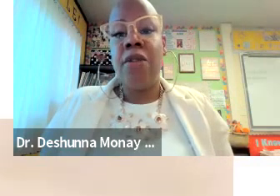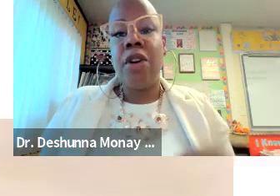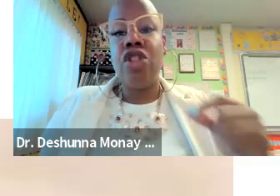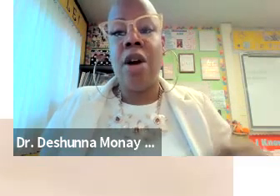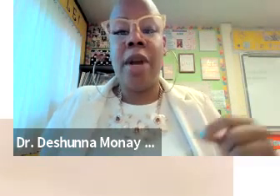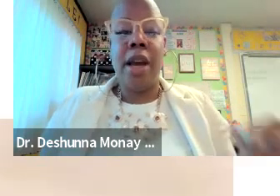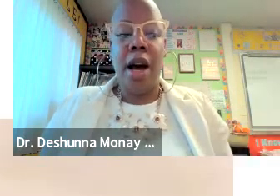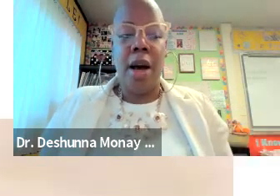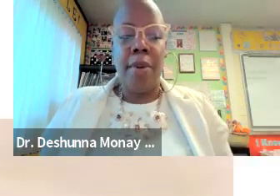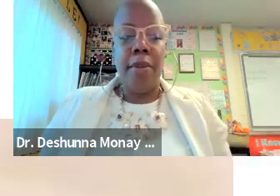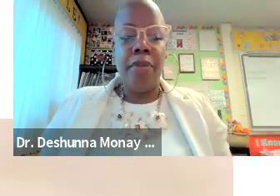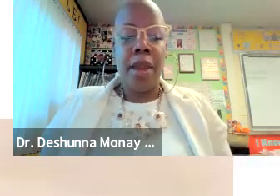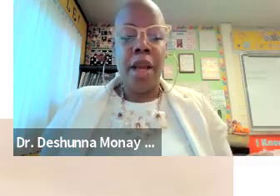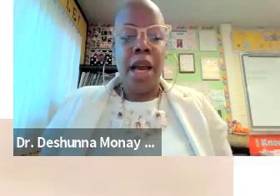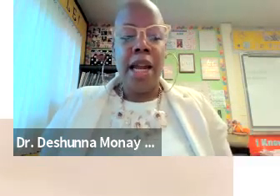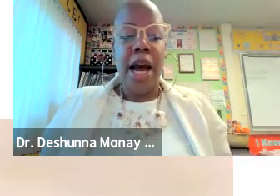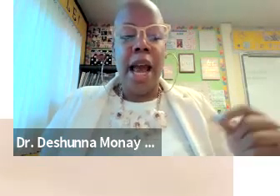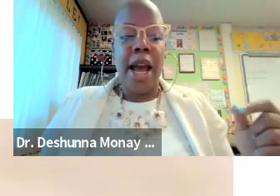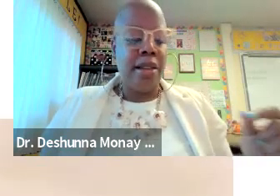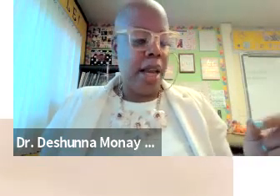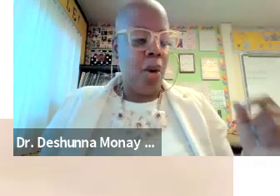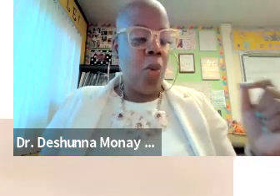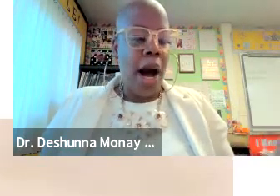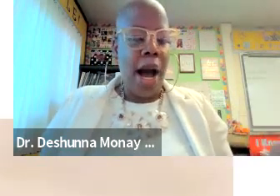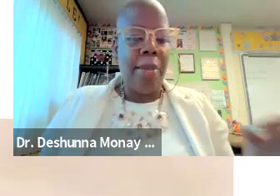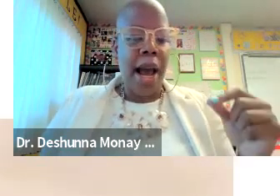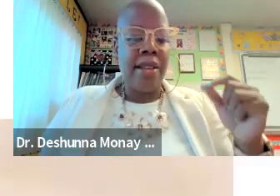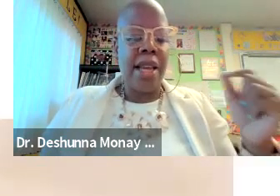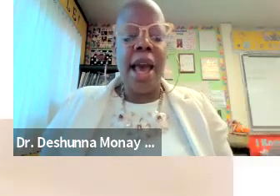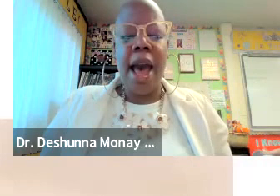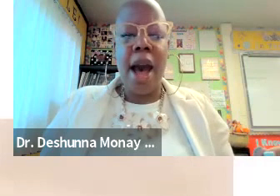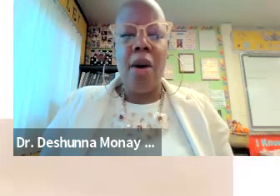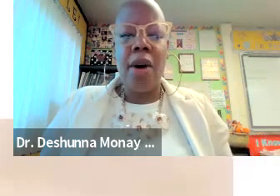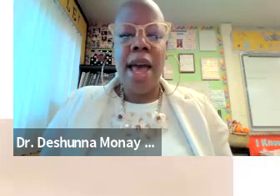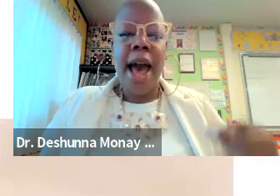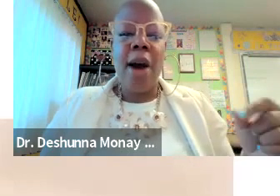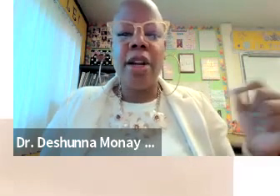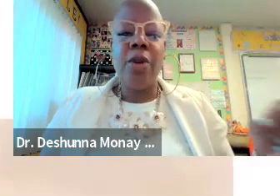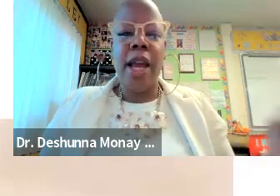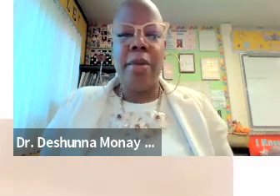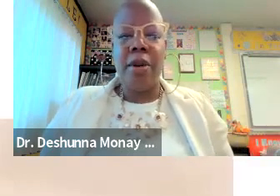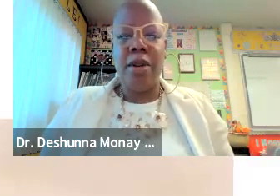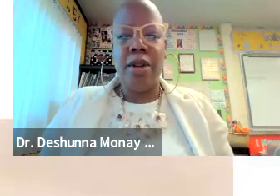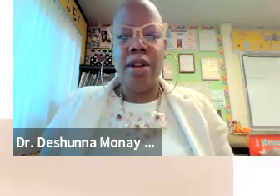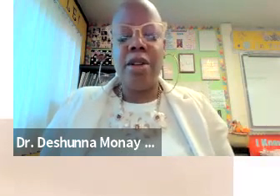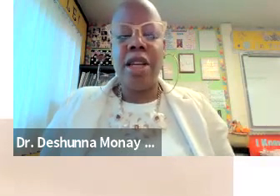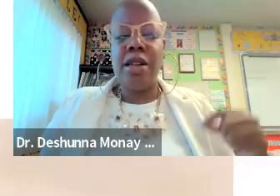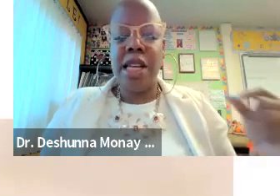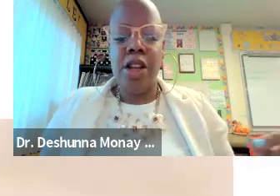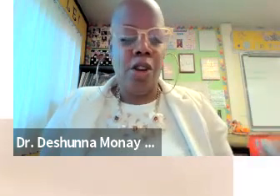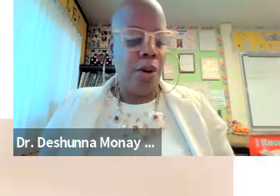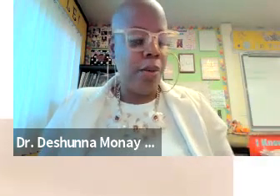resilience for showing up, and not asking why, but asking how. How are you able